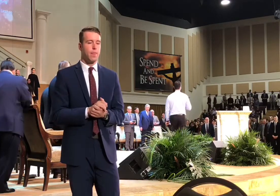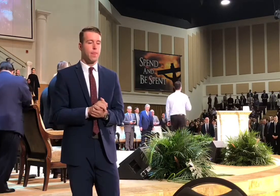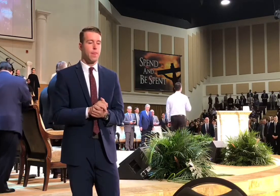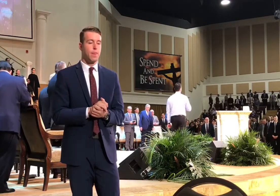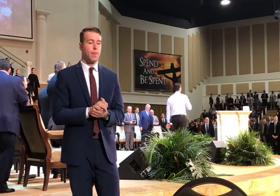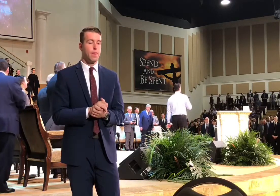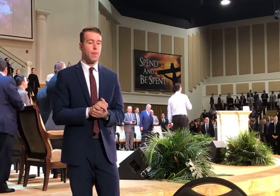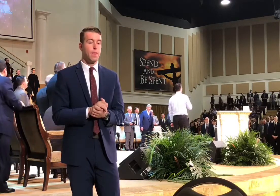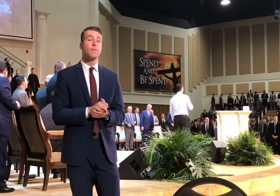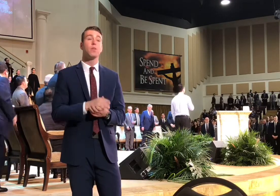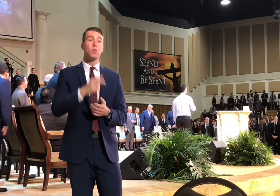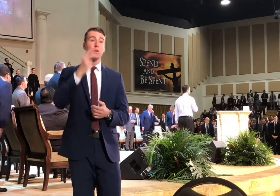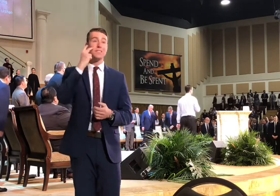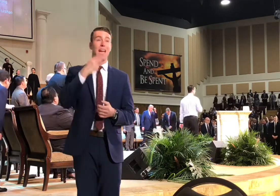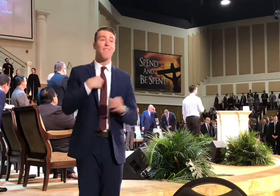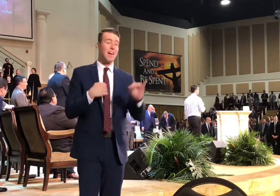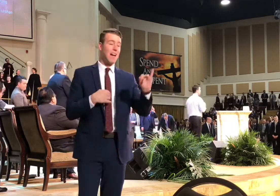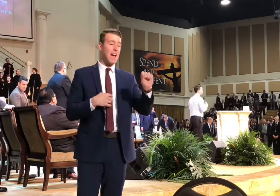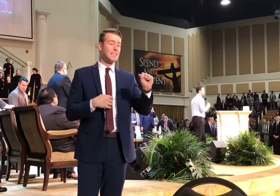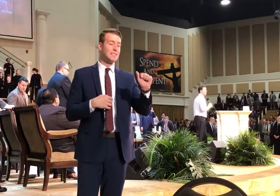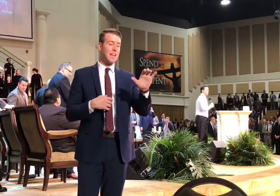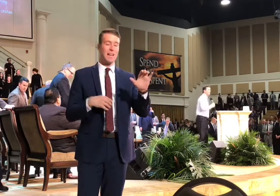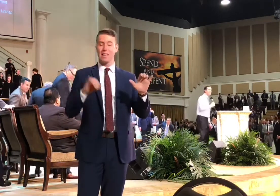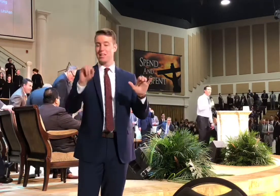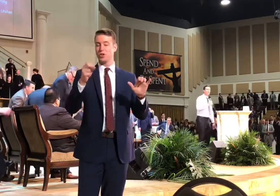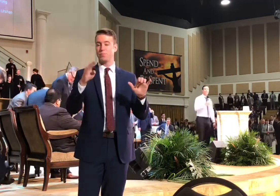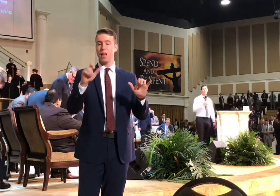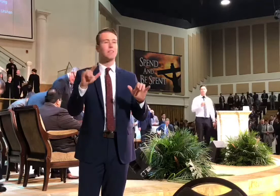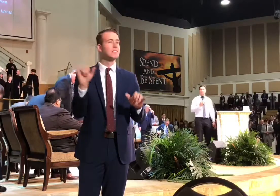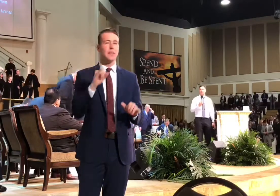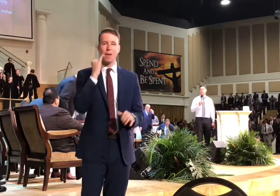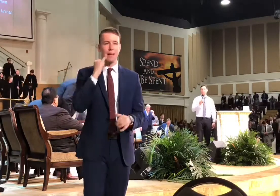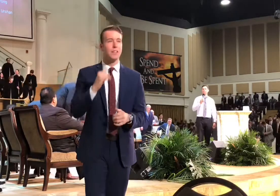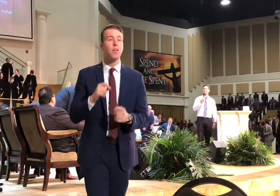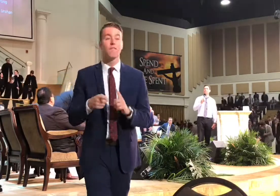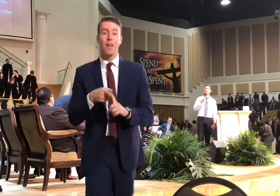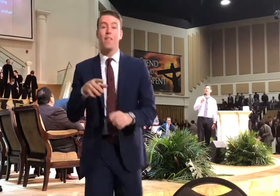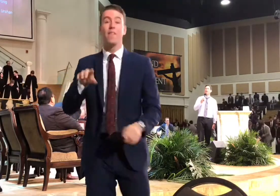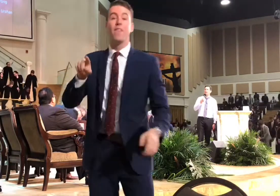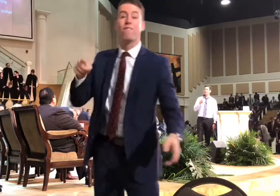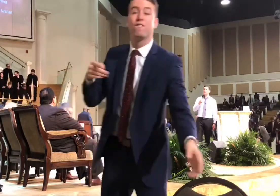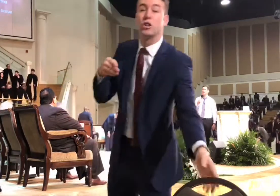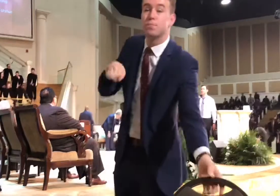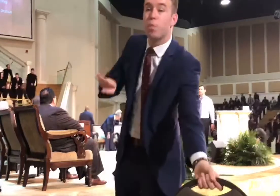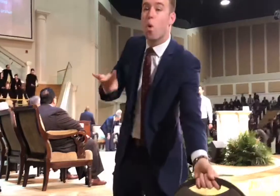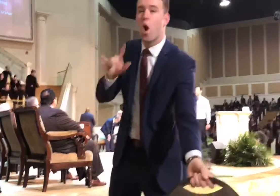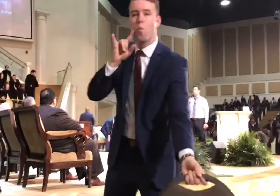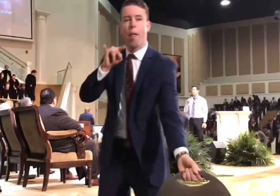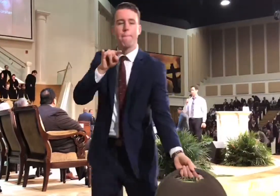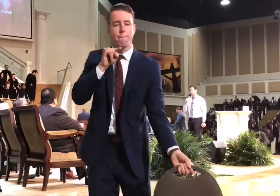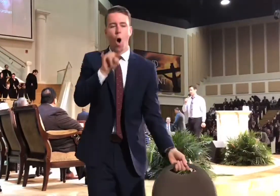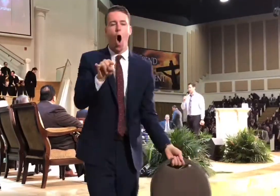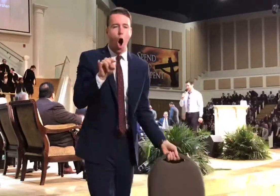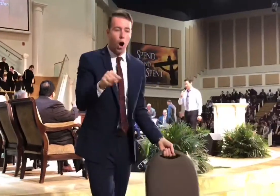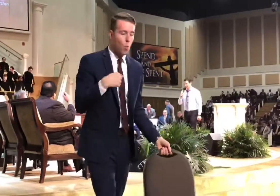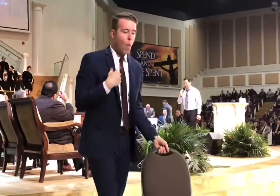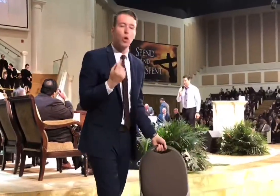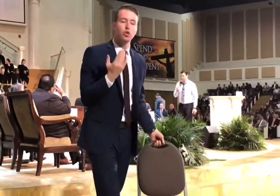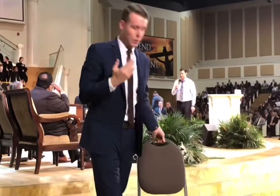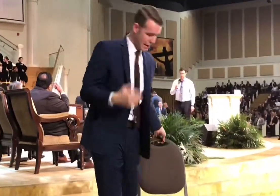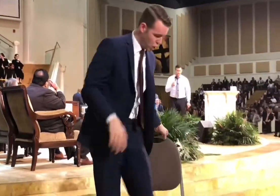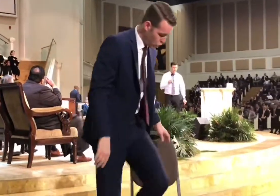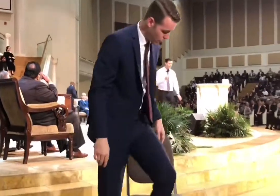You'll see it with Isaac and Ishmael. You'll find out that the firstborn will mock what we're doing